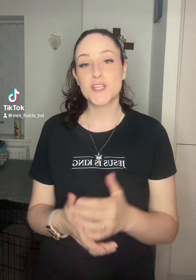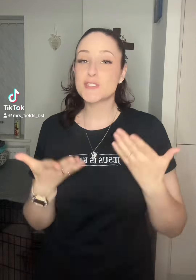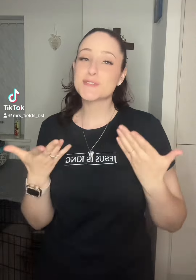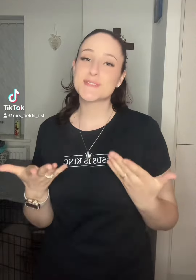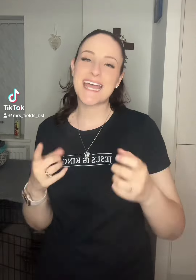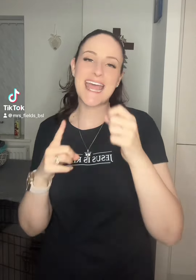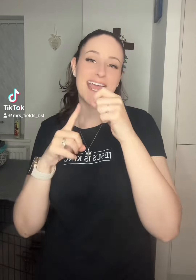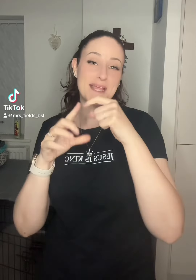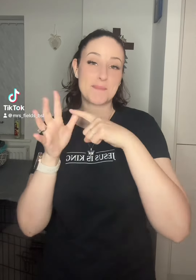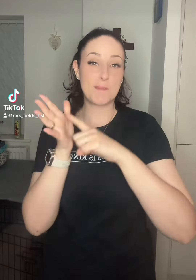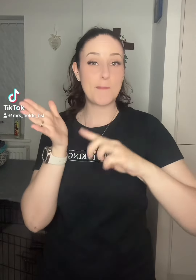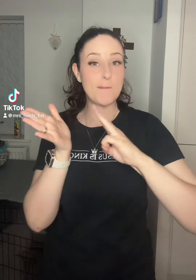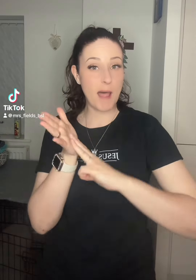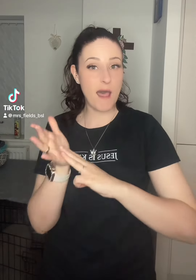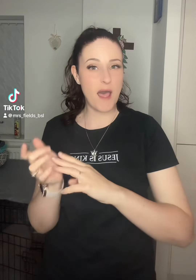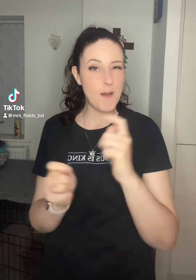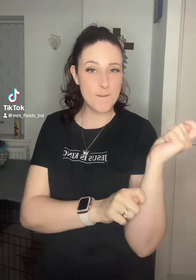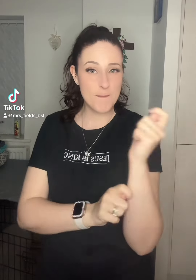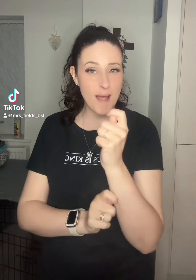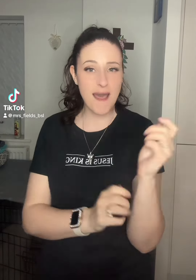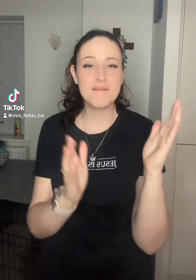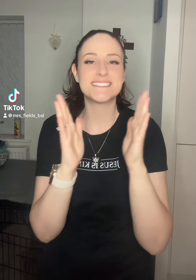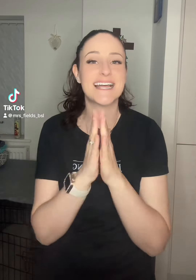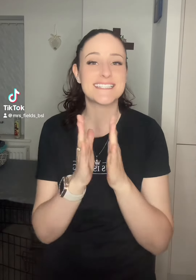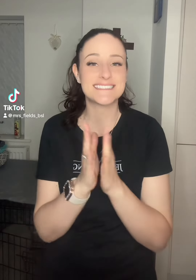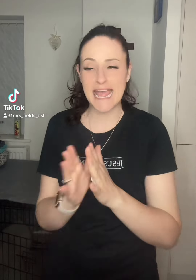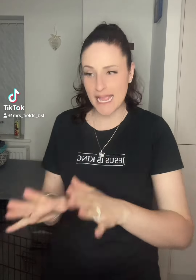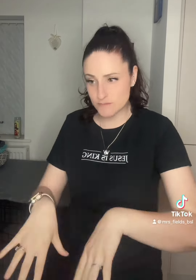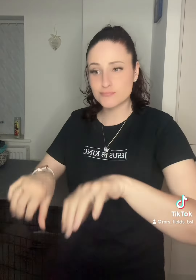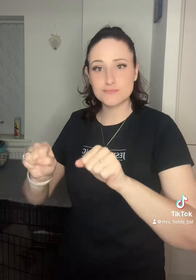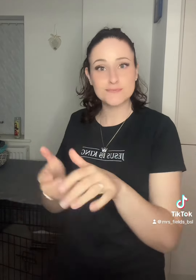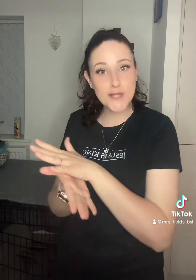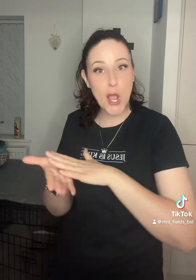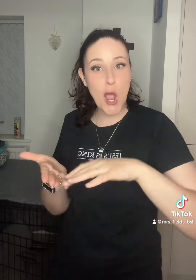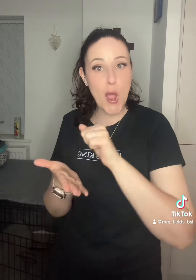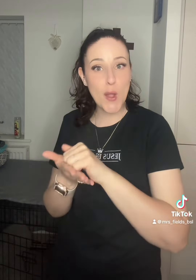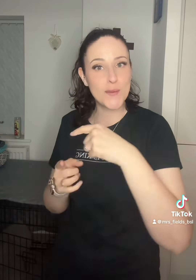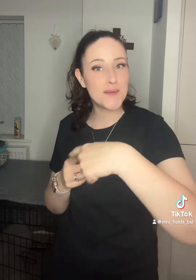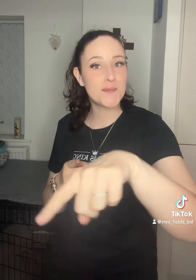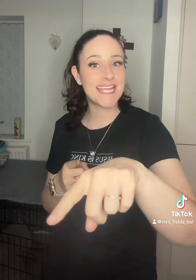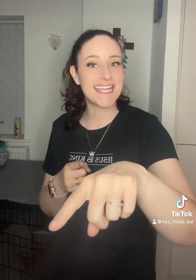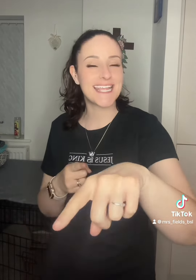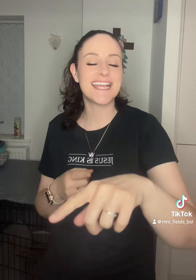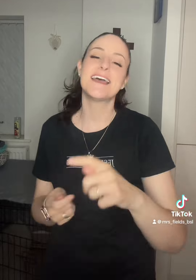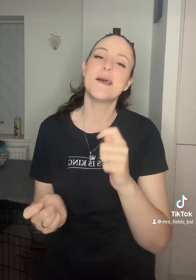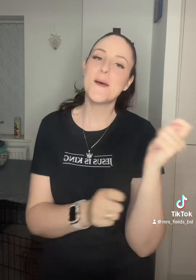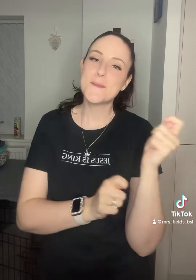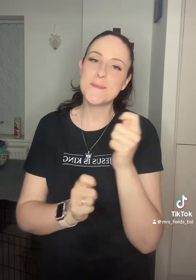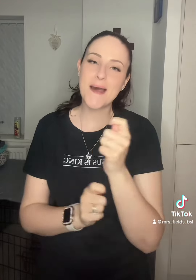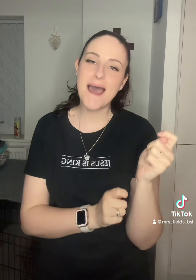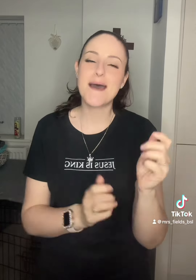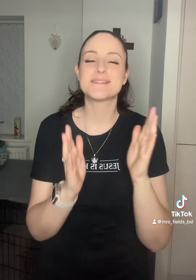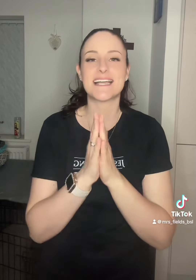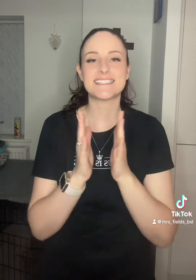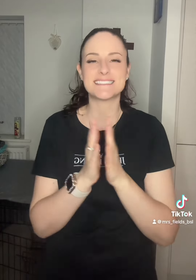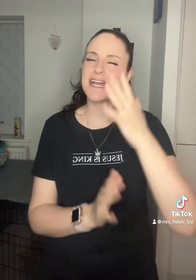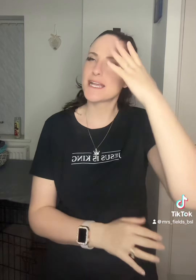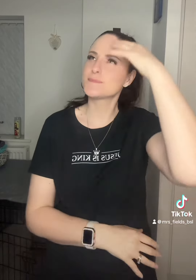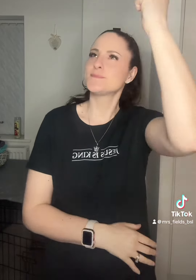Today is Palm Sunday and it is officially the beginning of Holy Week in the church. On Palm Sunday, we remember Jesus' victorious